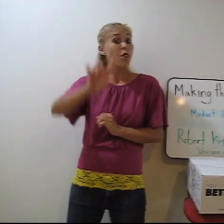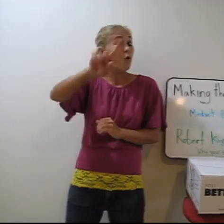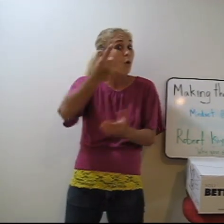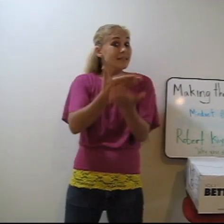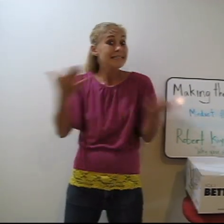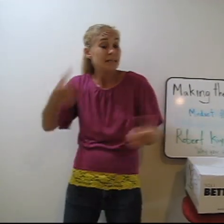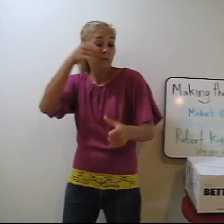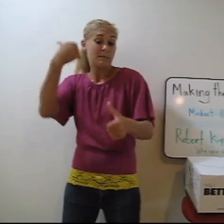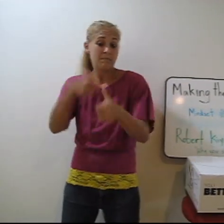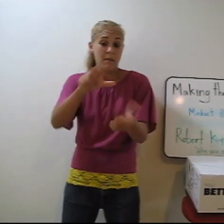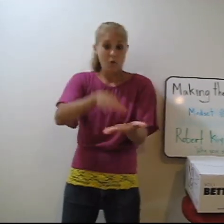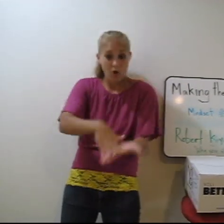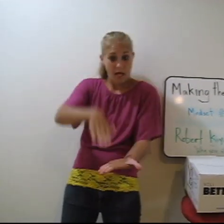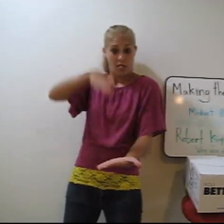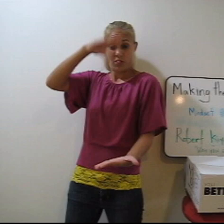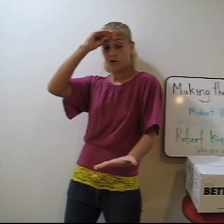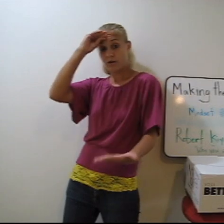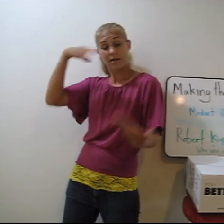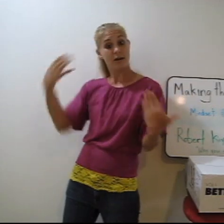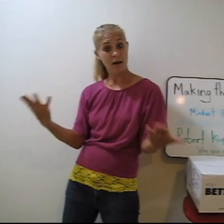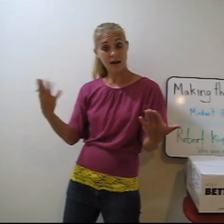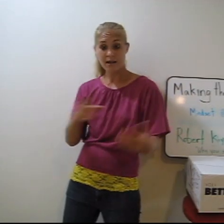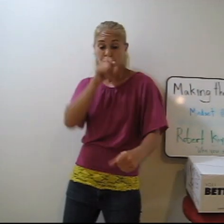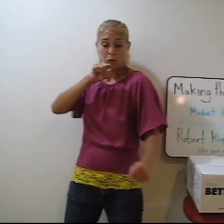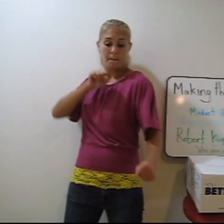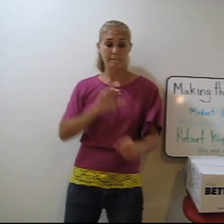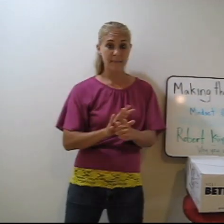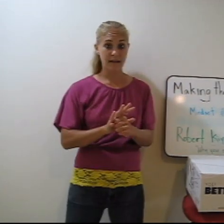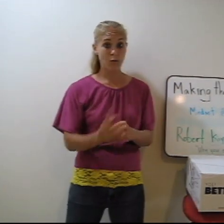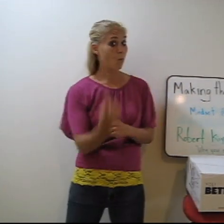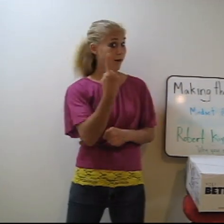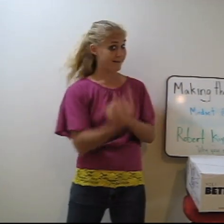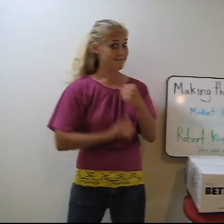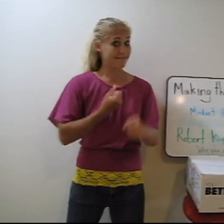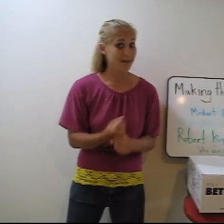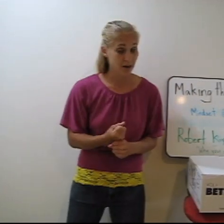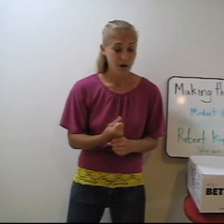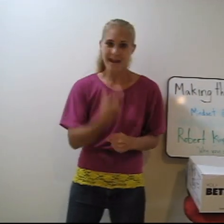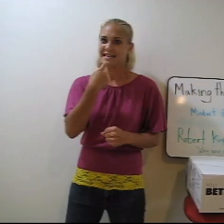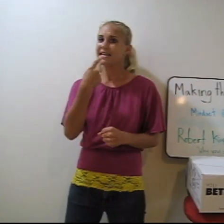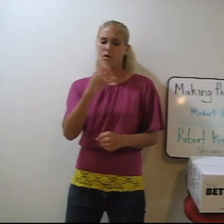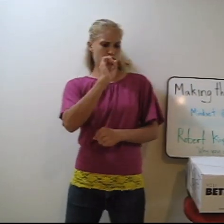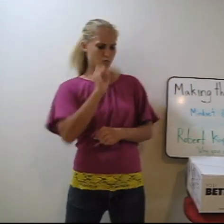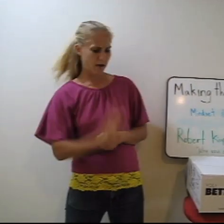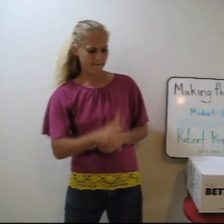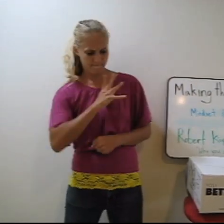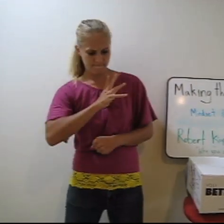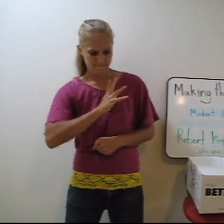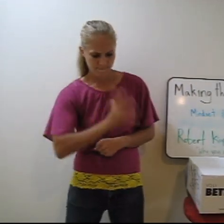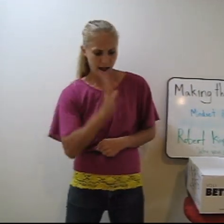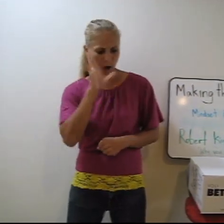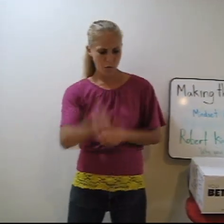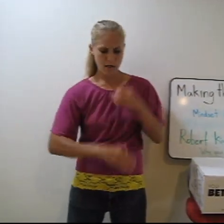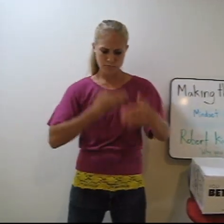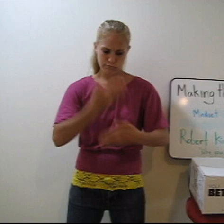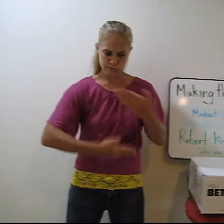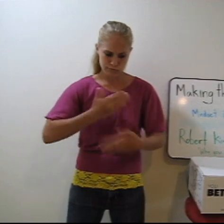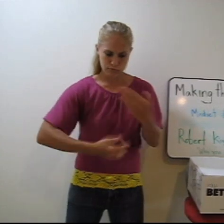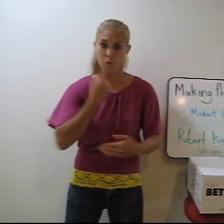take away from this audio, is to make a commitment and say, okay, I will do this for a year, and I will follow